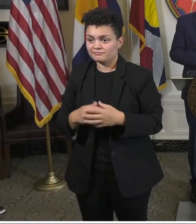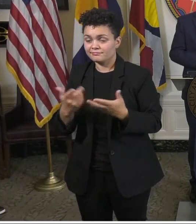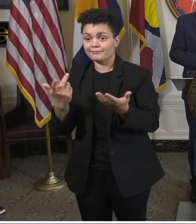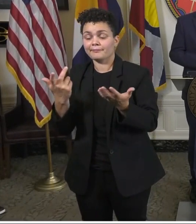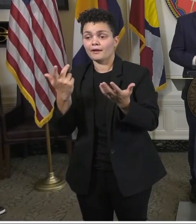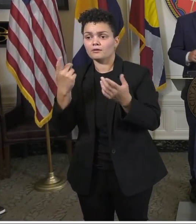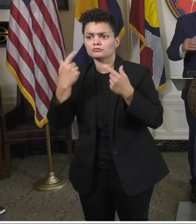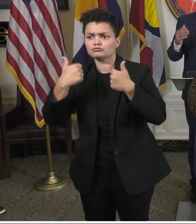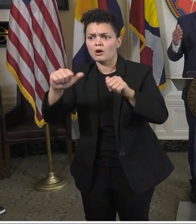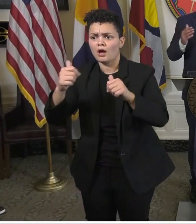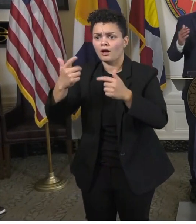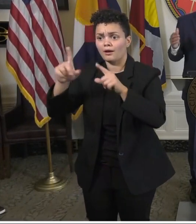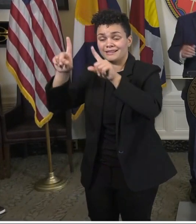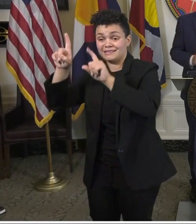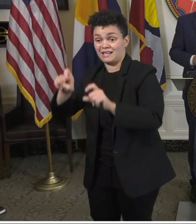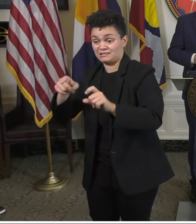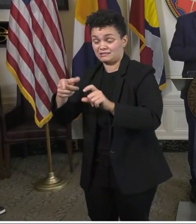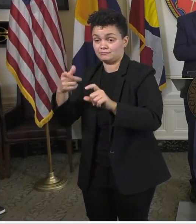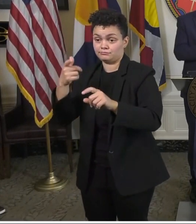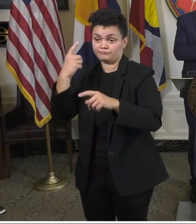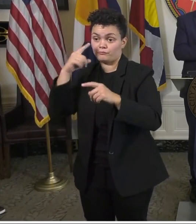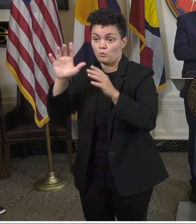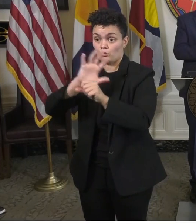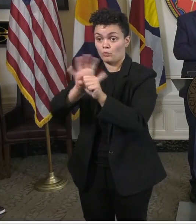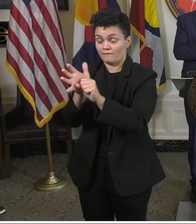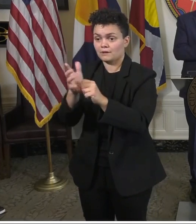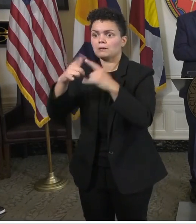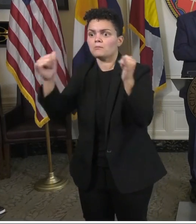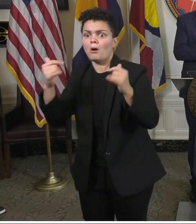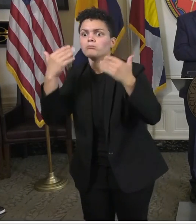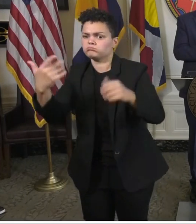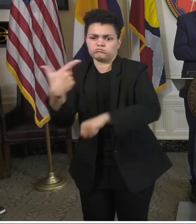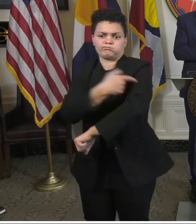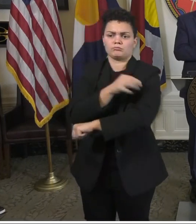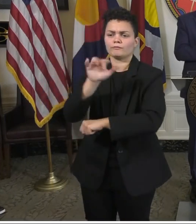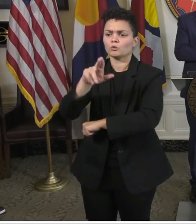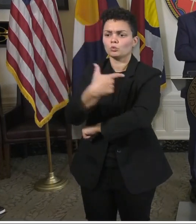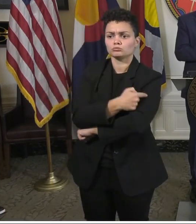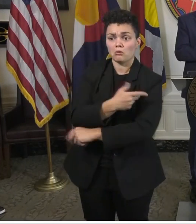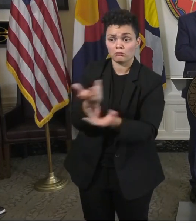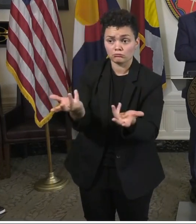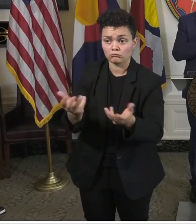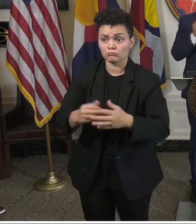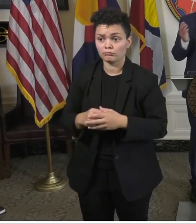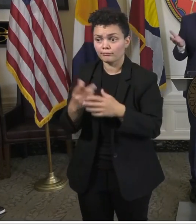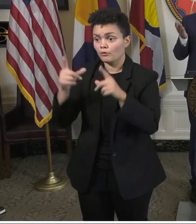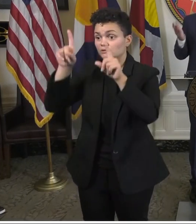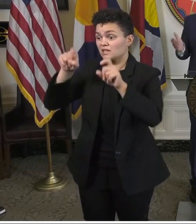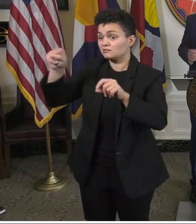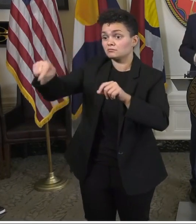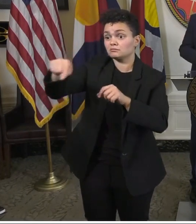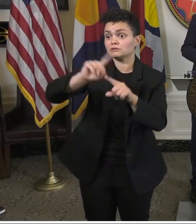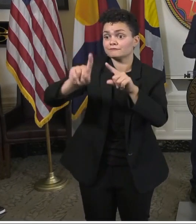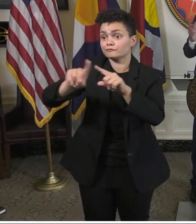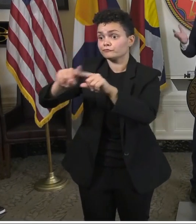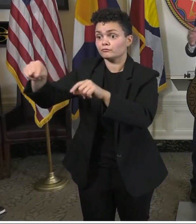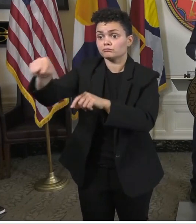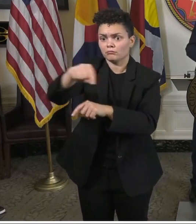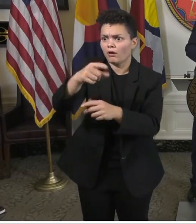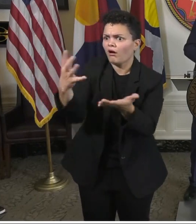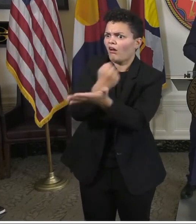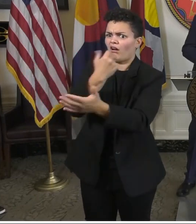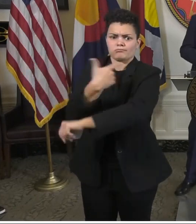can get that done so that we can use the infrastructure that we already set up to increase vaccinations so that we're not dealing with high case numbers